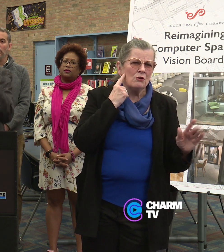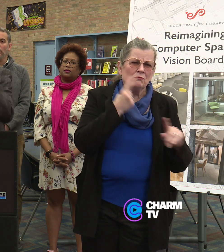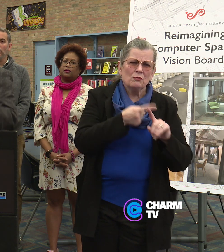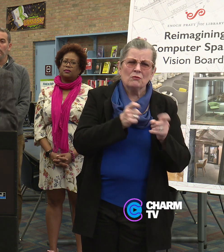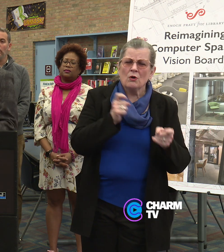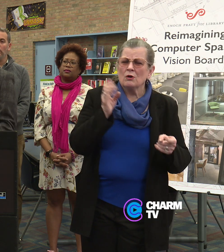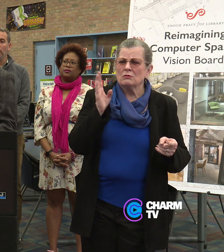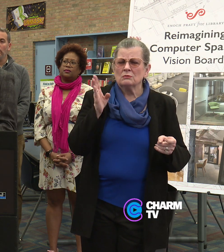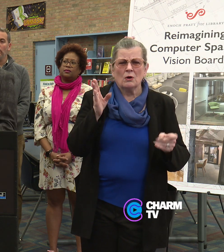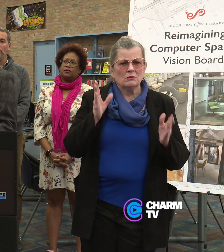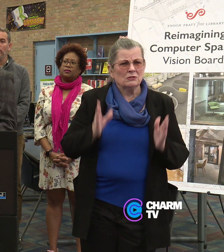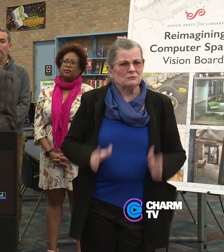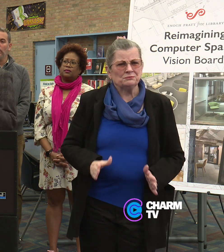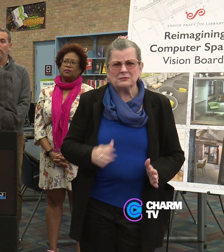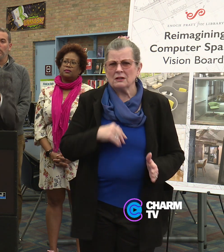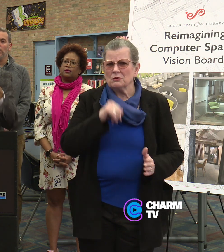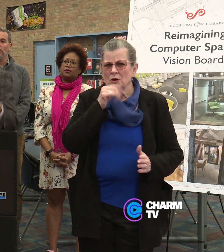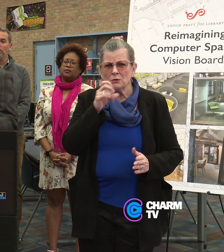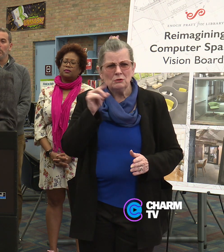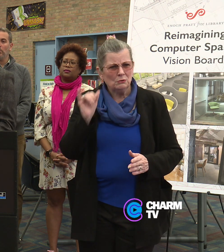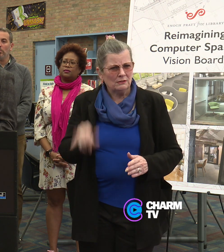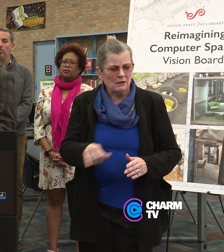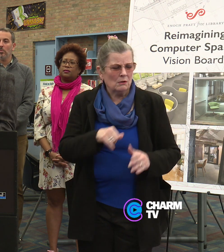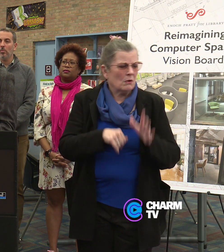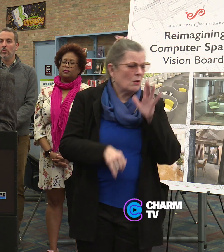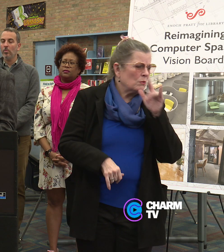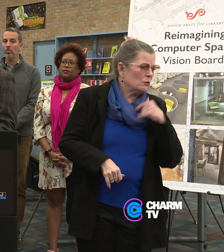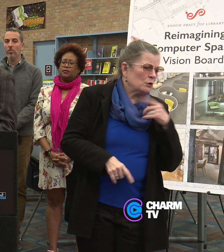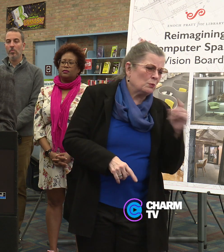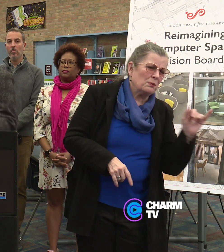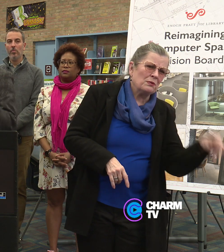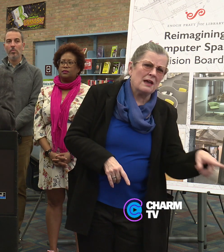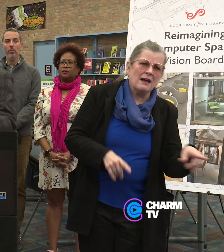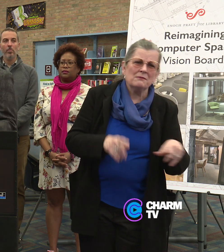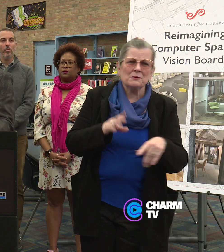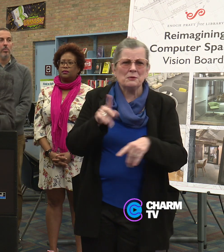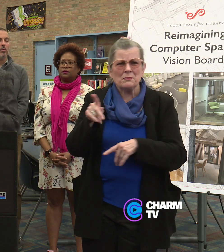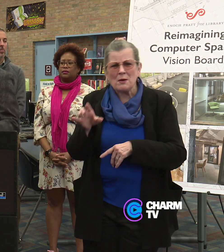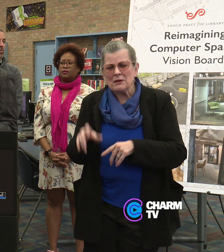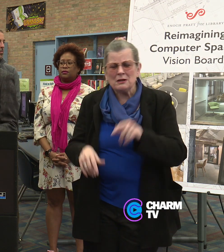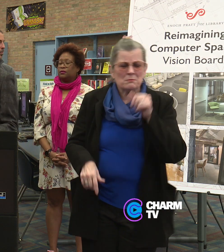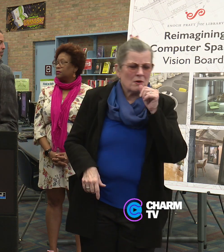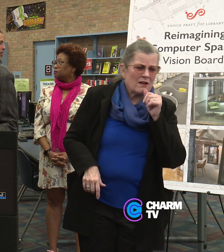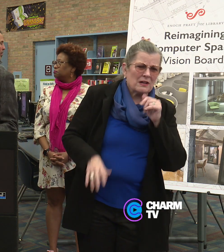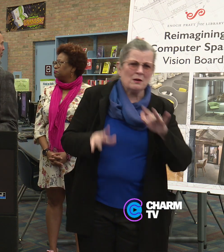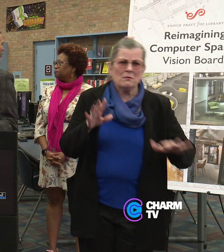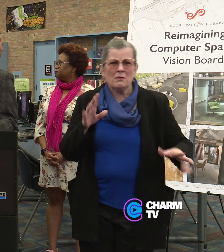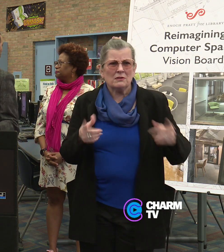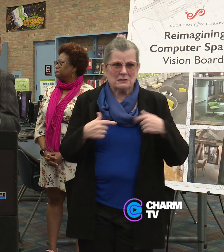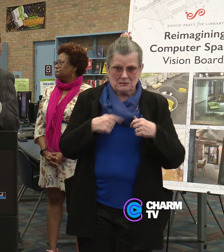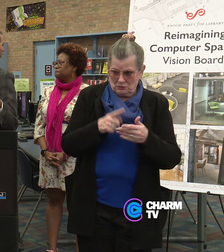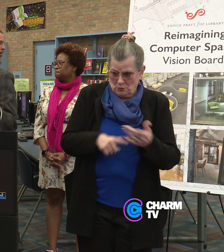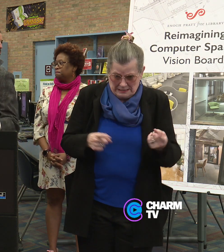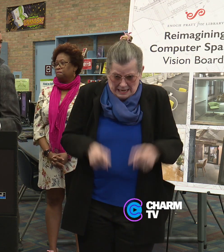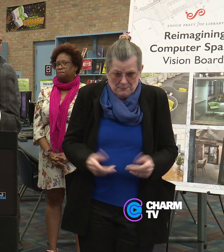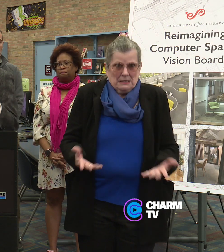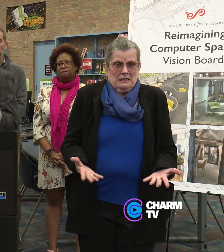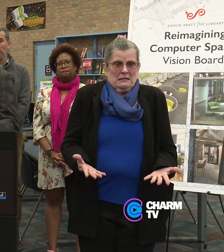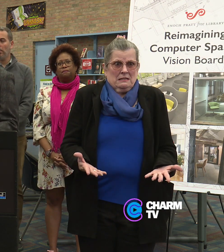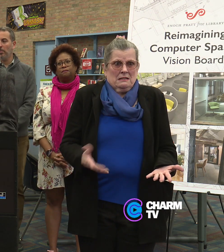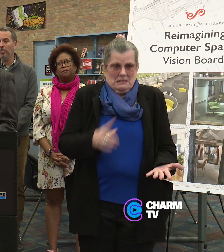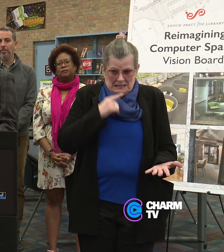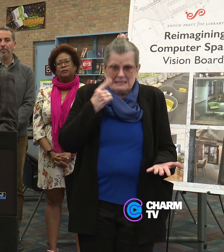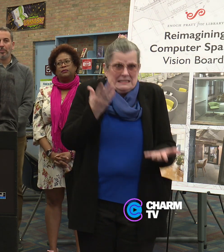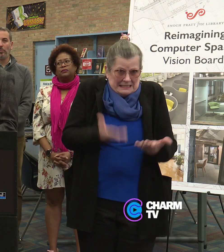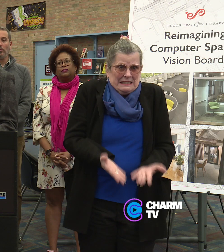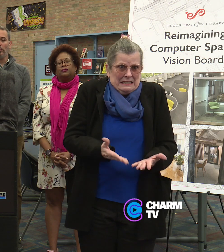aren't you guys doing things like other cities? Why aren't you looking at the public-private partnerships and all? This is what this is, right? This is a practice that's starting